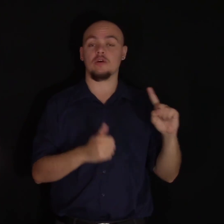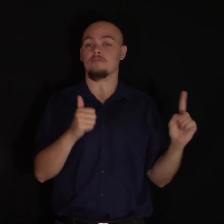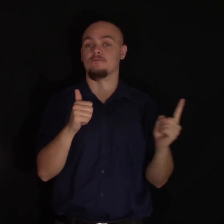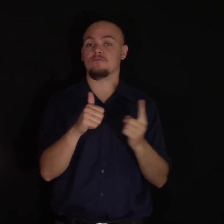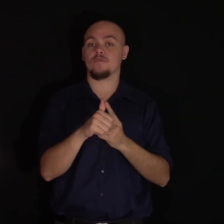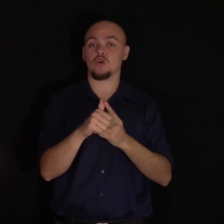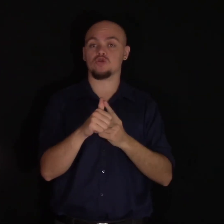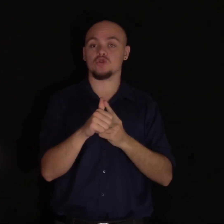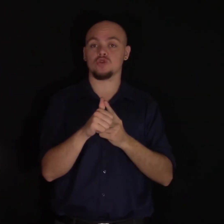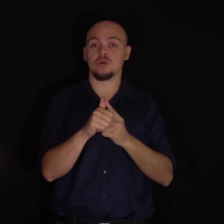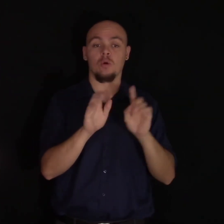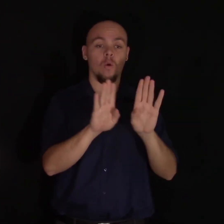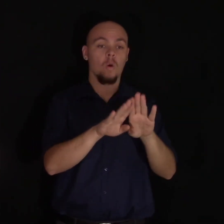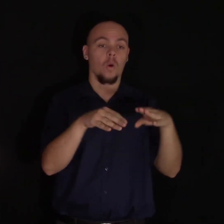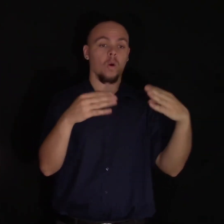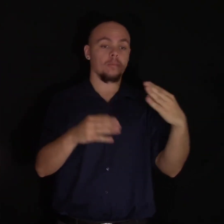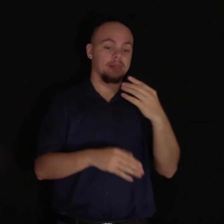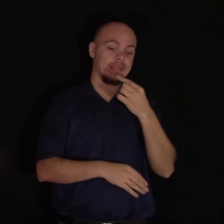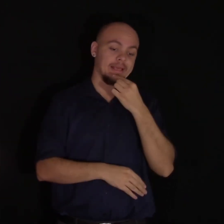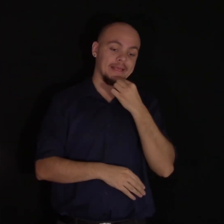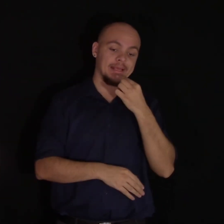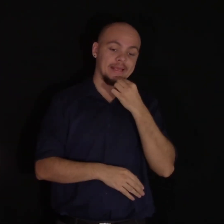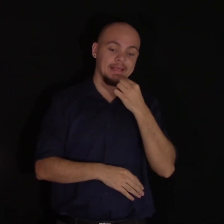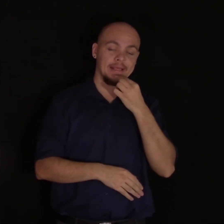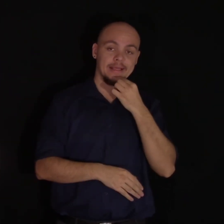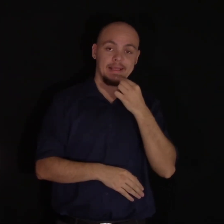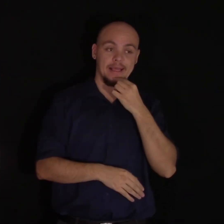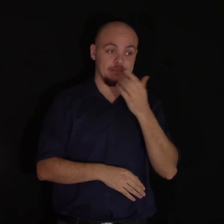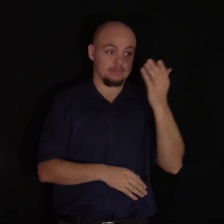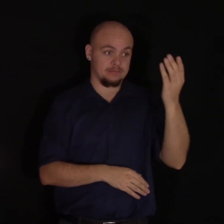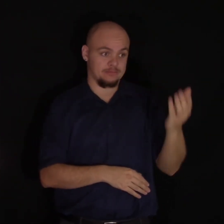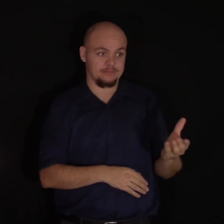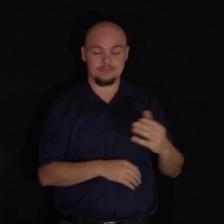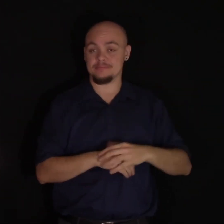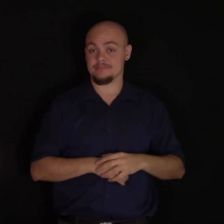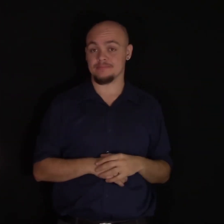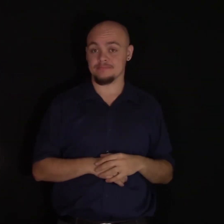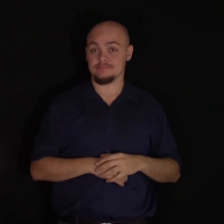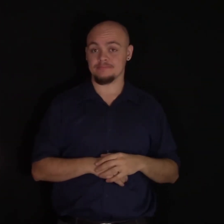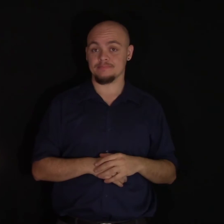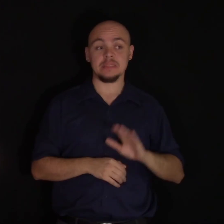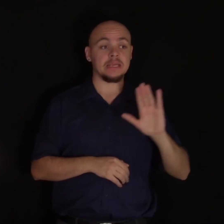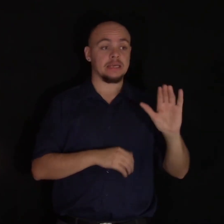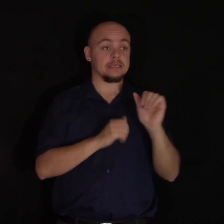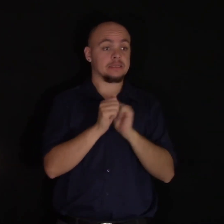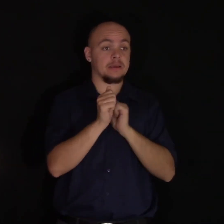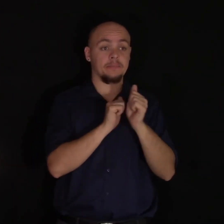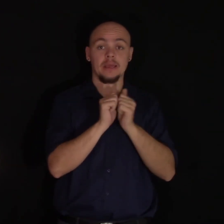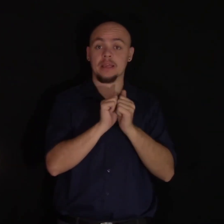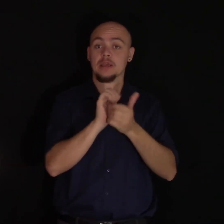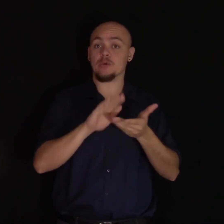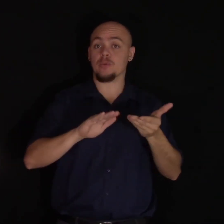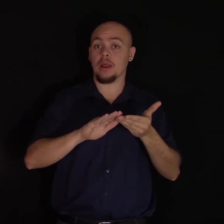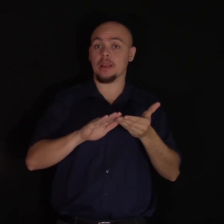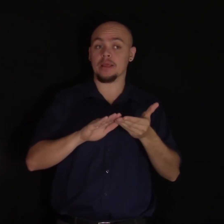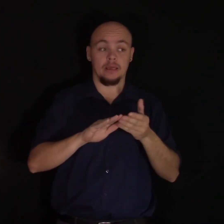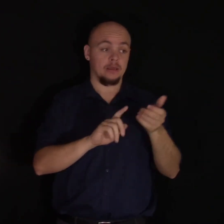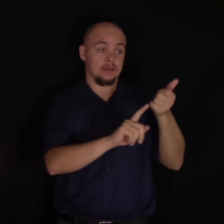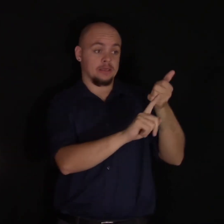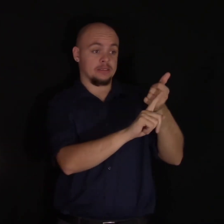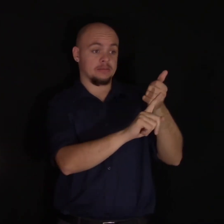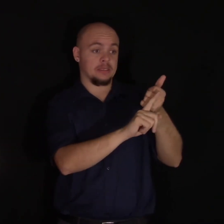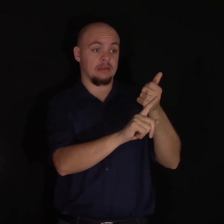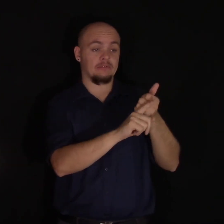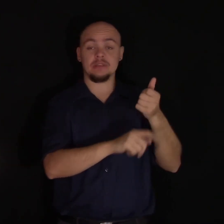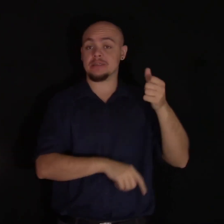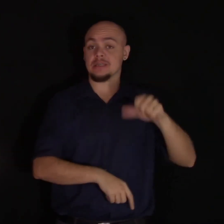political candidate. David wanted to run his campaign without denying the reality of who he was. But we were worried for his safety